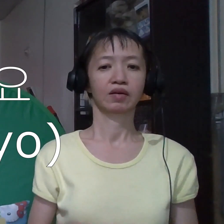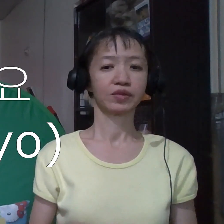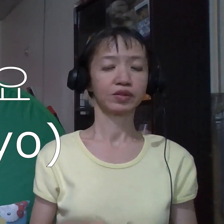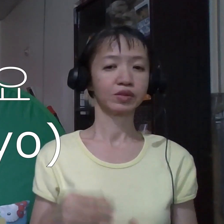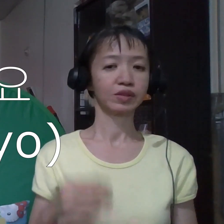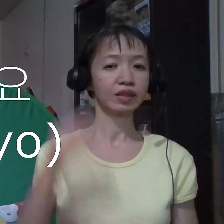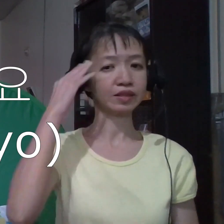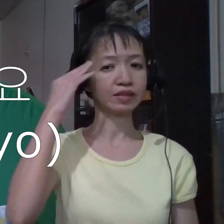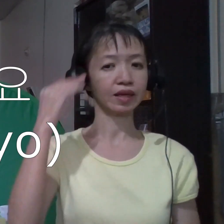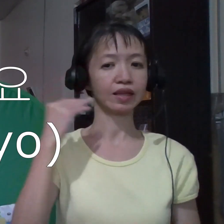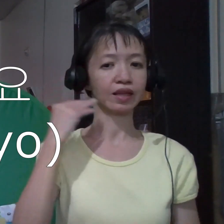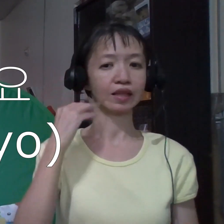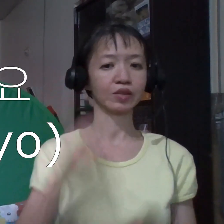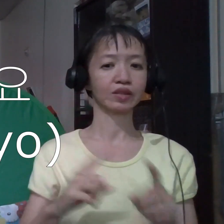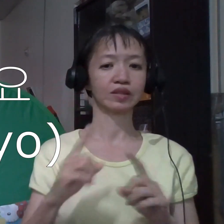For Korean Sign Language,